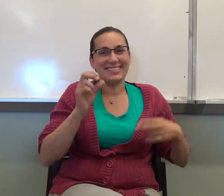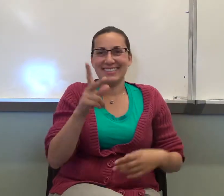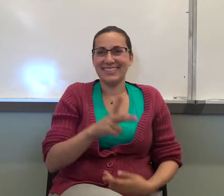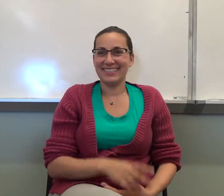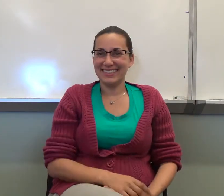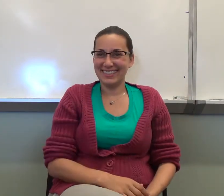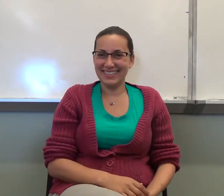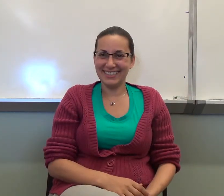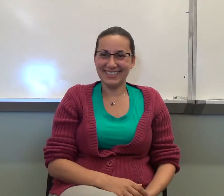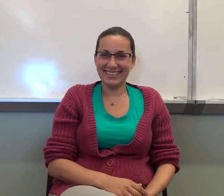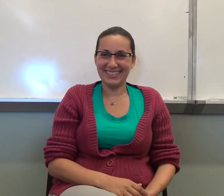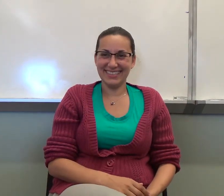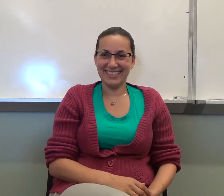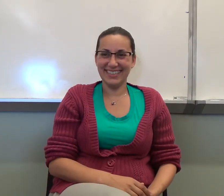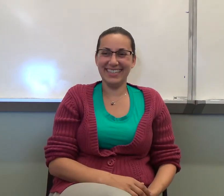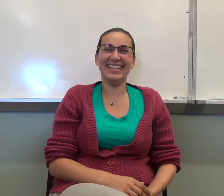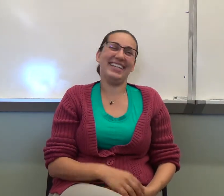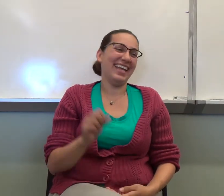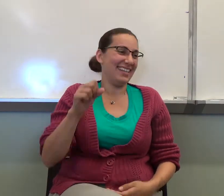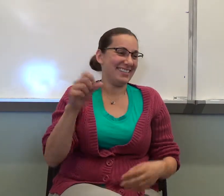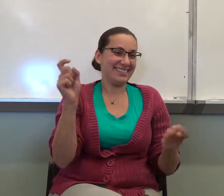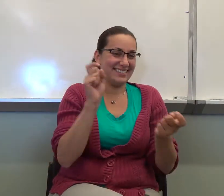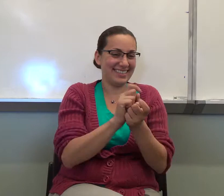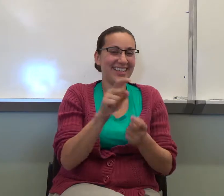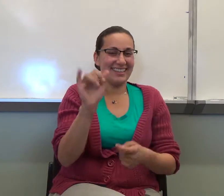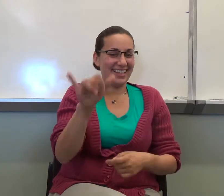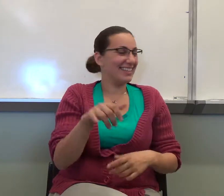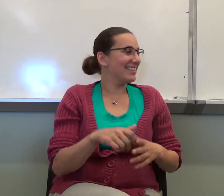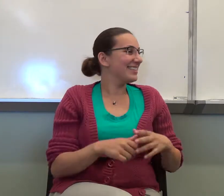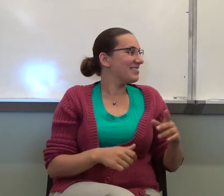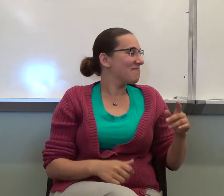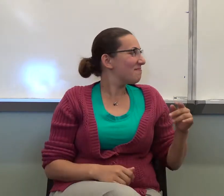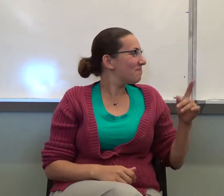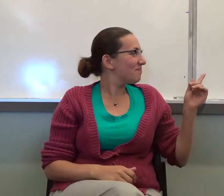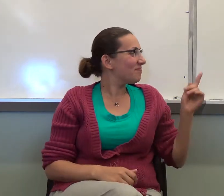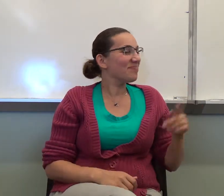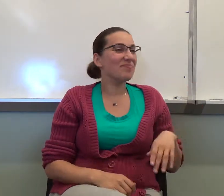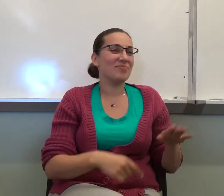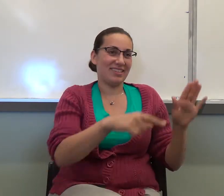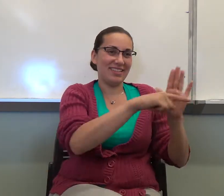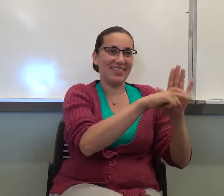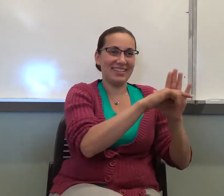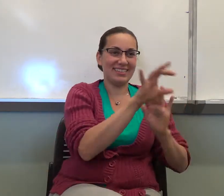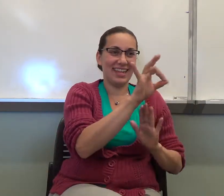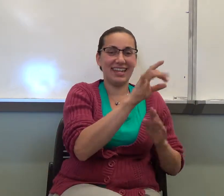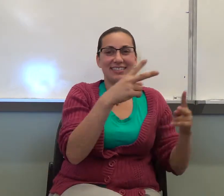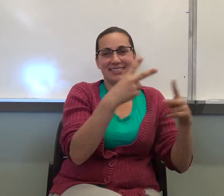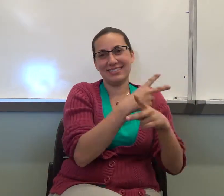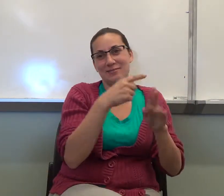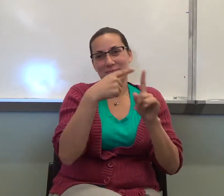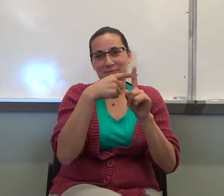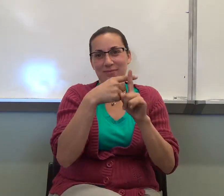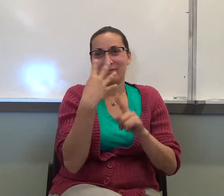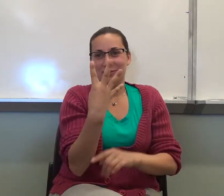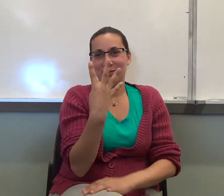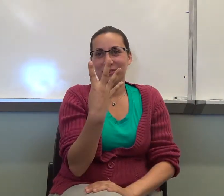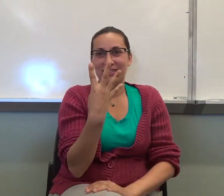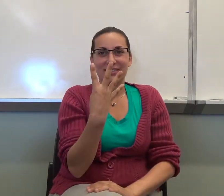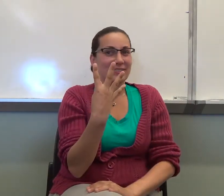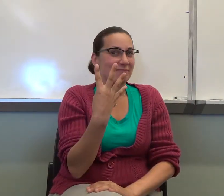Now, this is subtract a minus 8 times a positive 4. This, I'll leave as subtraction, I'll